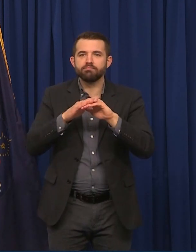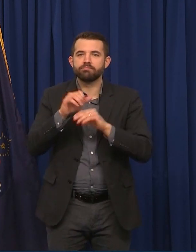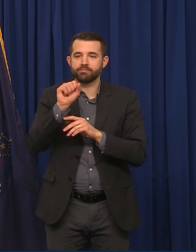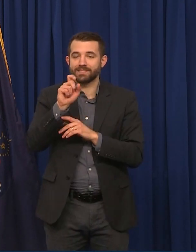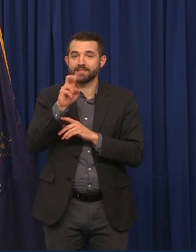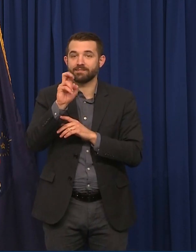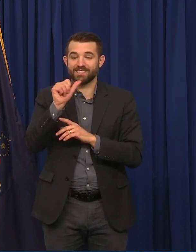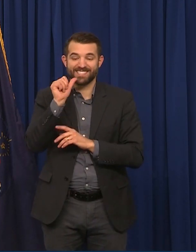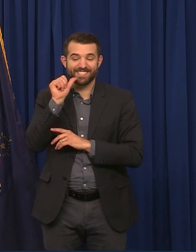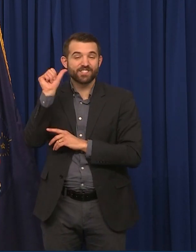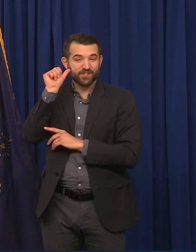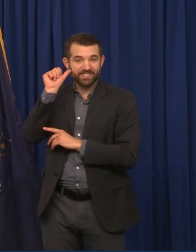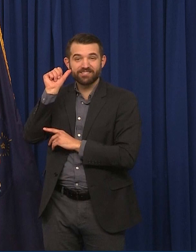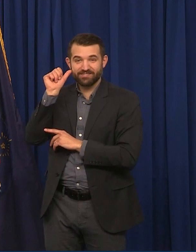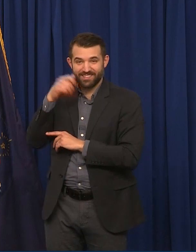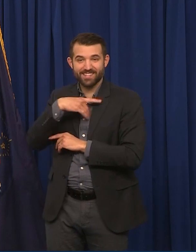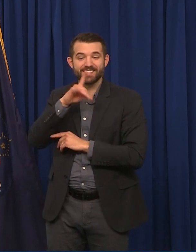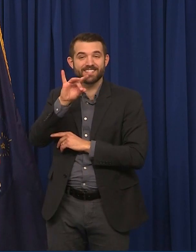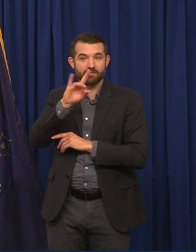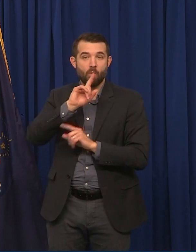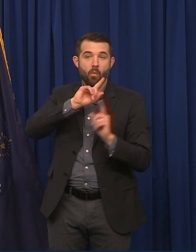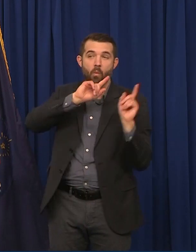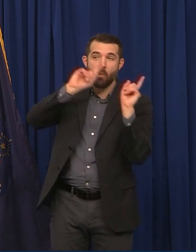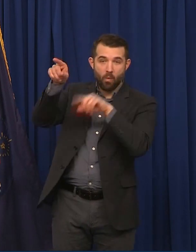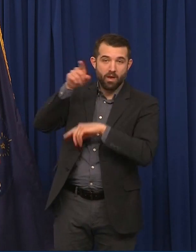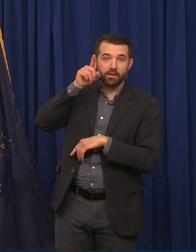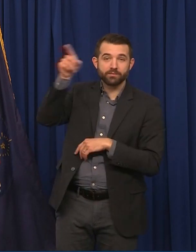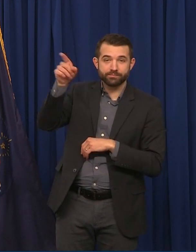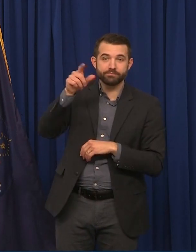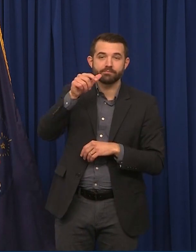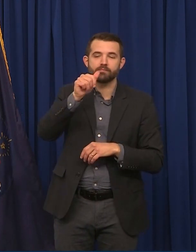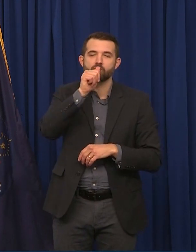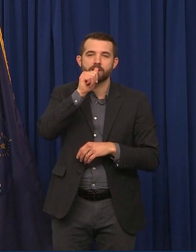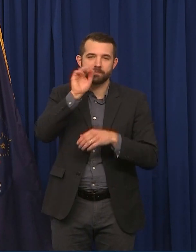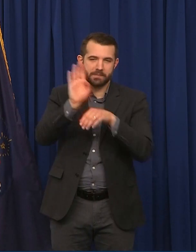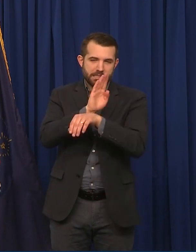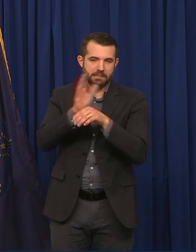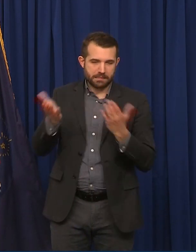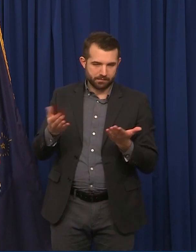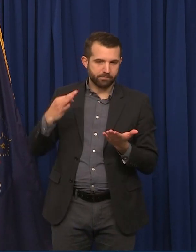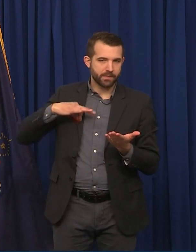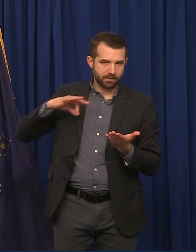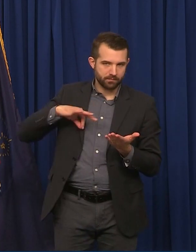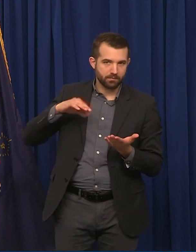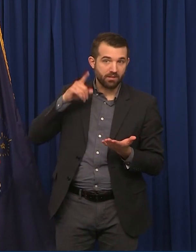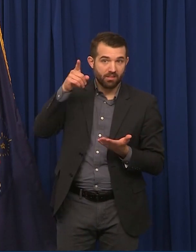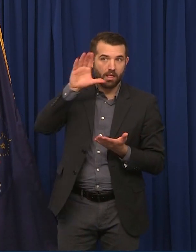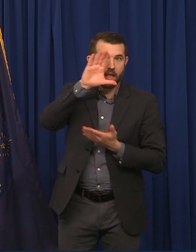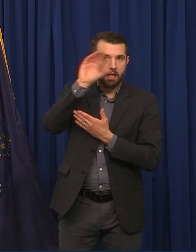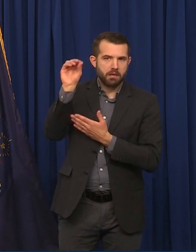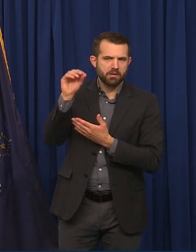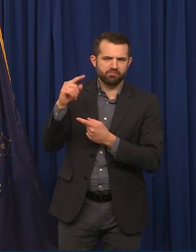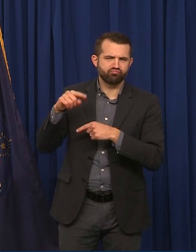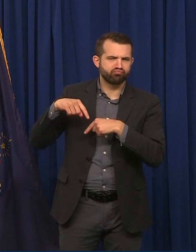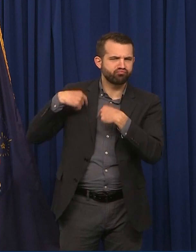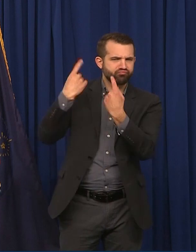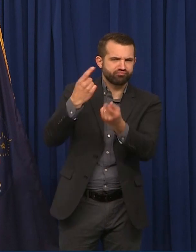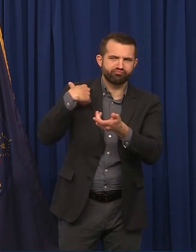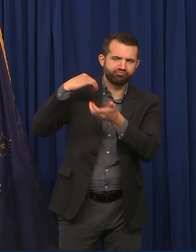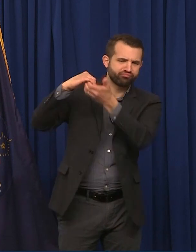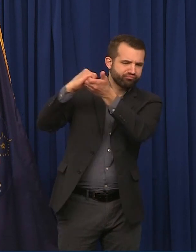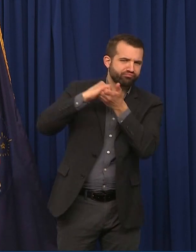example, we placed an order with a supply company in Maine with whom the state has done business with for quite some time